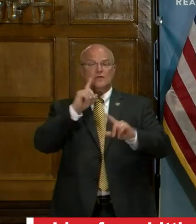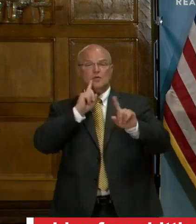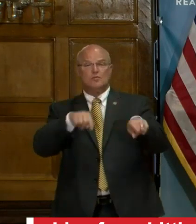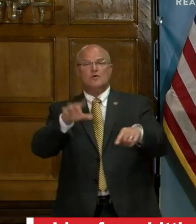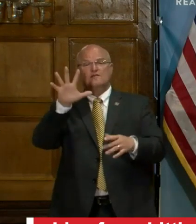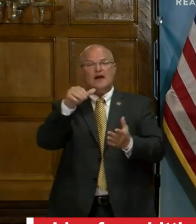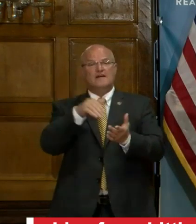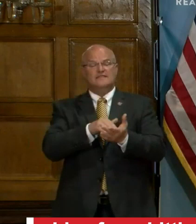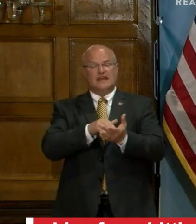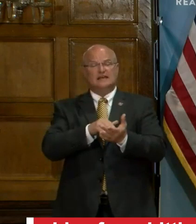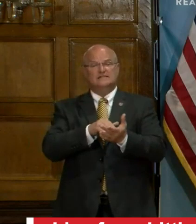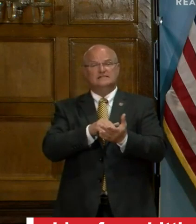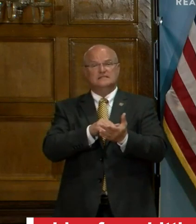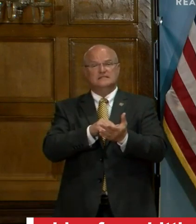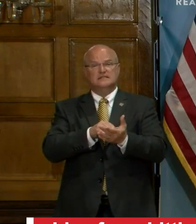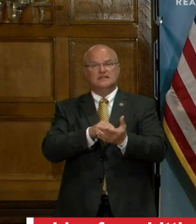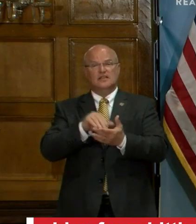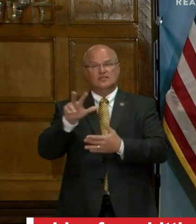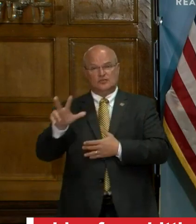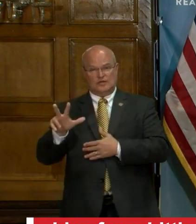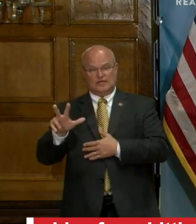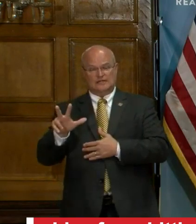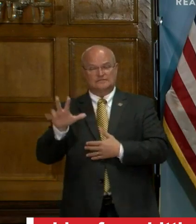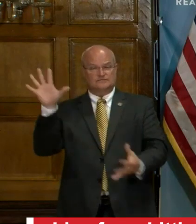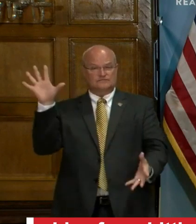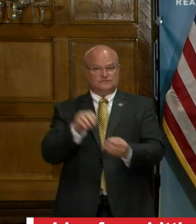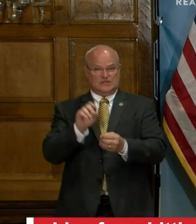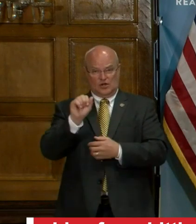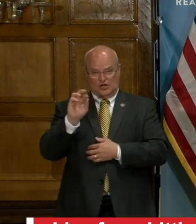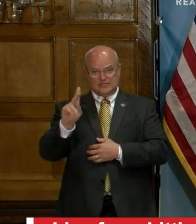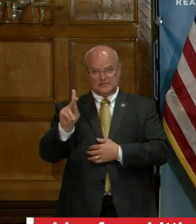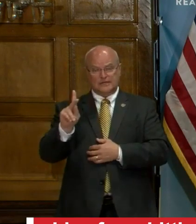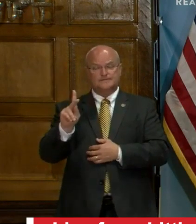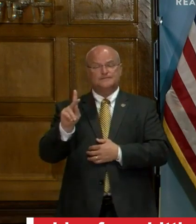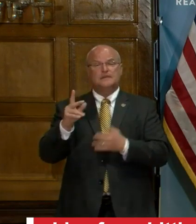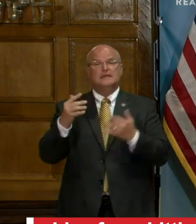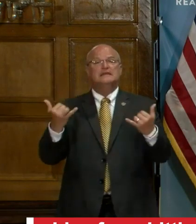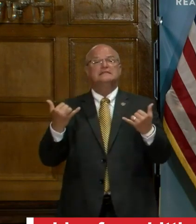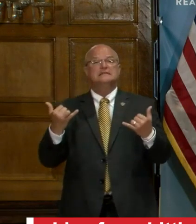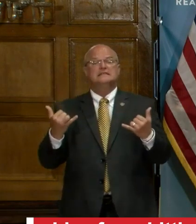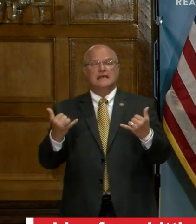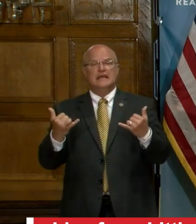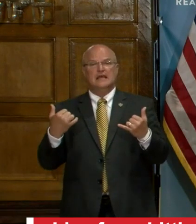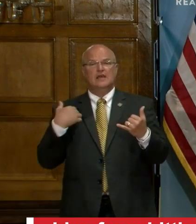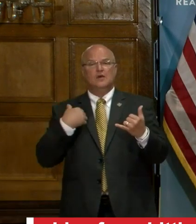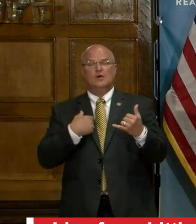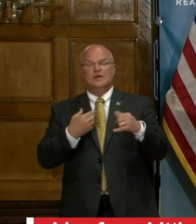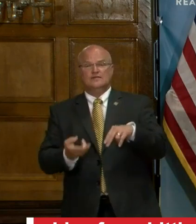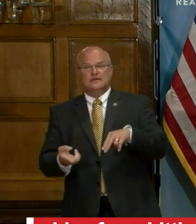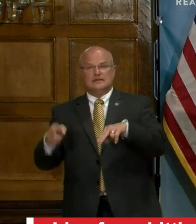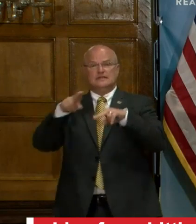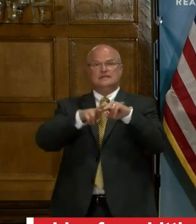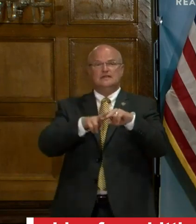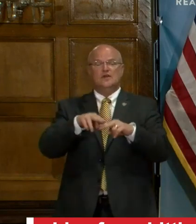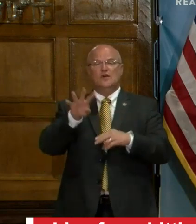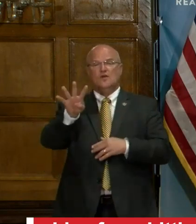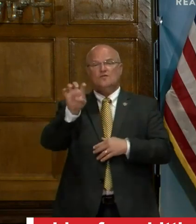that we had 5,003 cases in Arkansas. Today, we have an